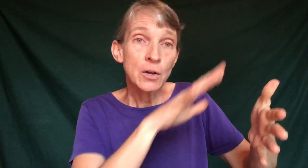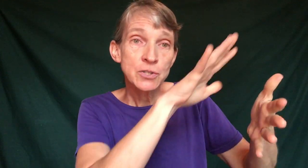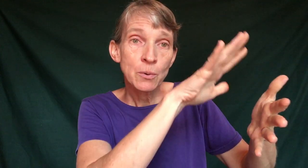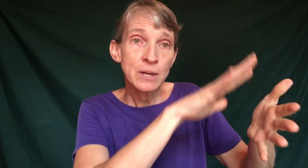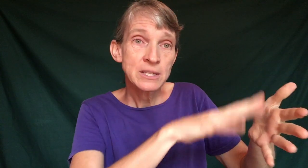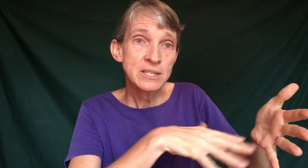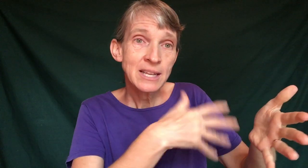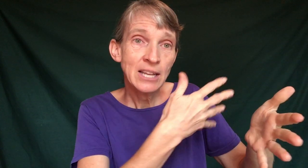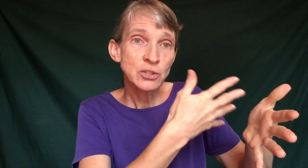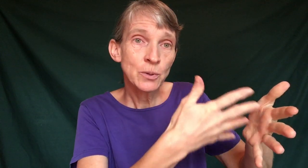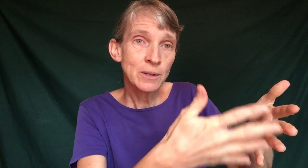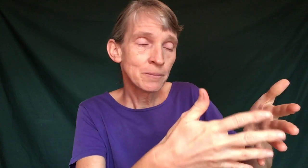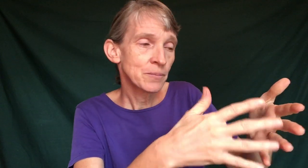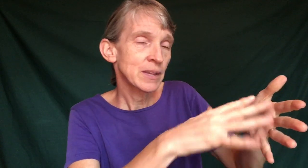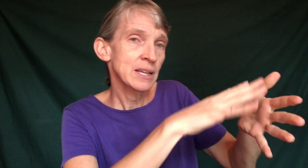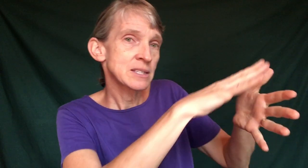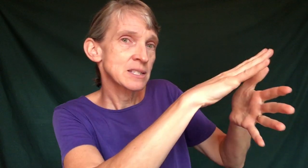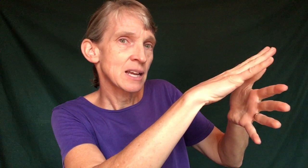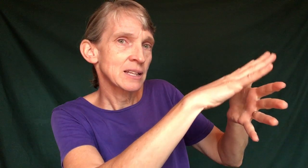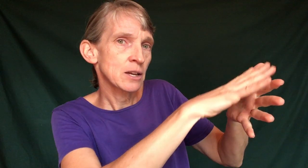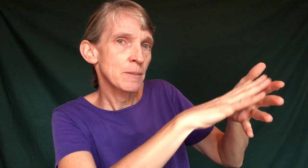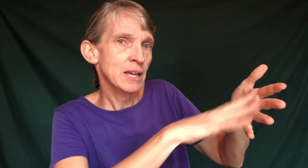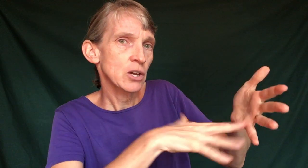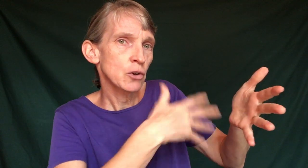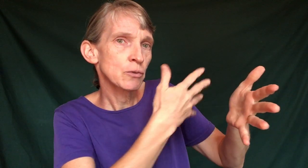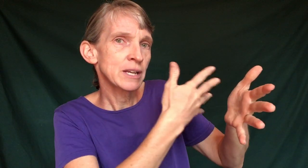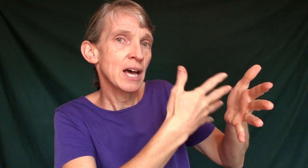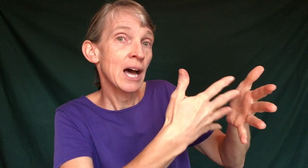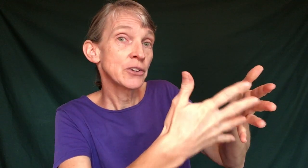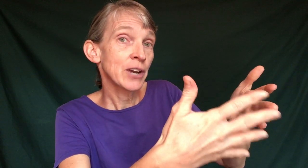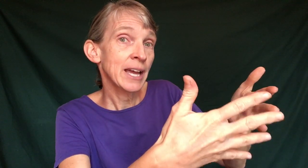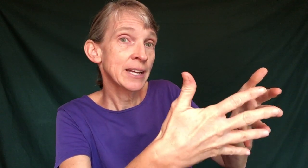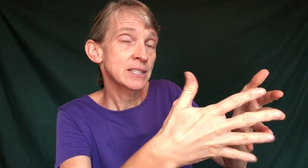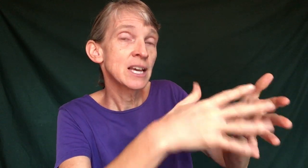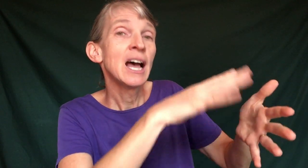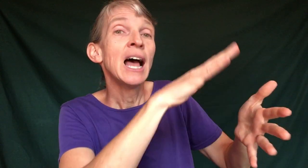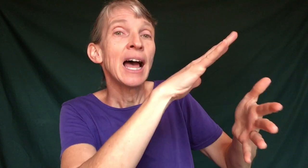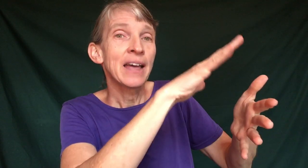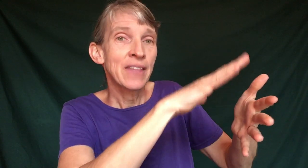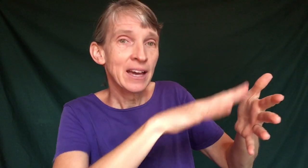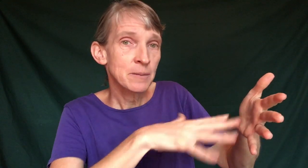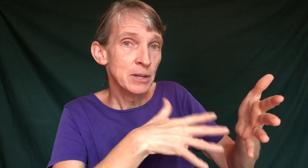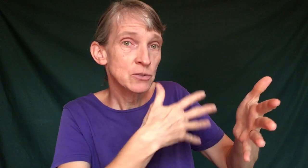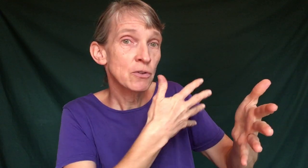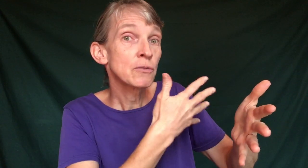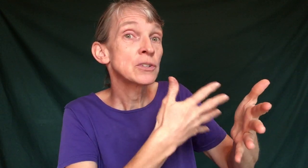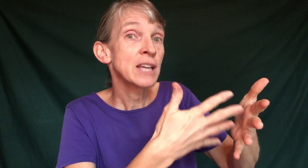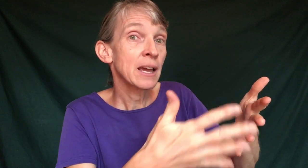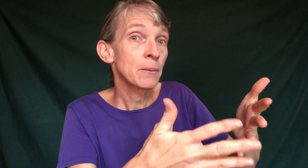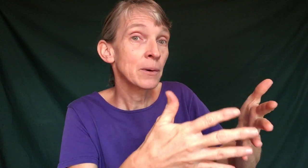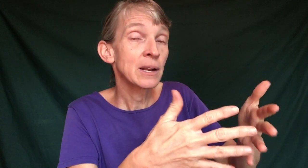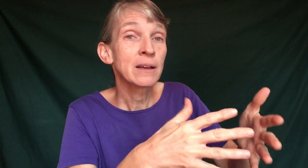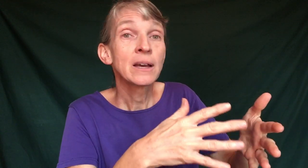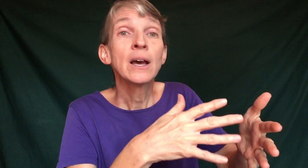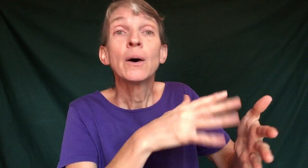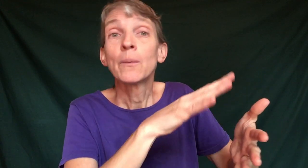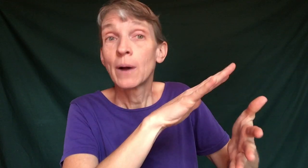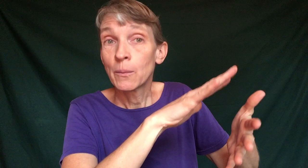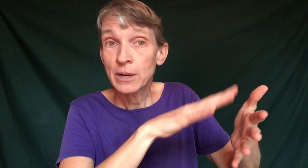Also, schedule is a sign like you're making a grid on your hand, and that can be useful for saying we're gonna